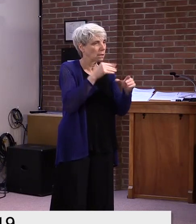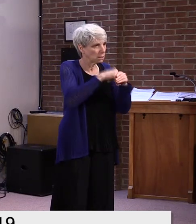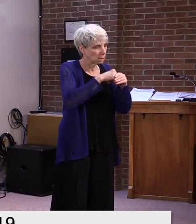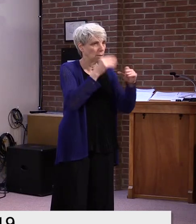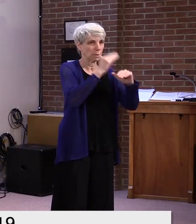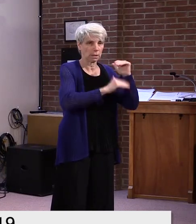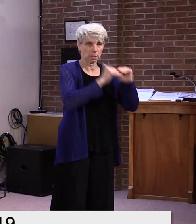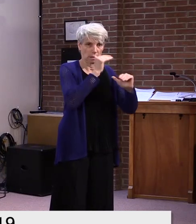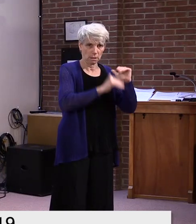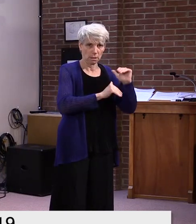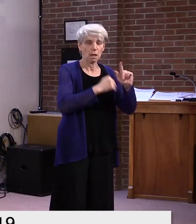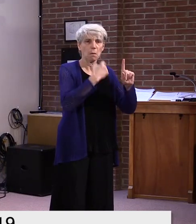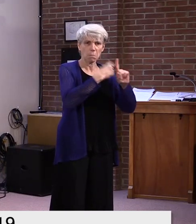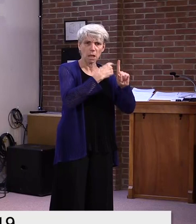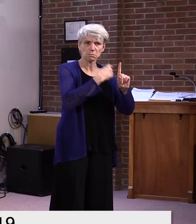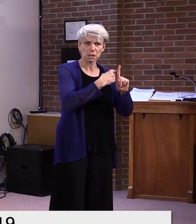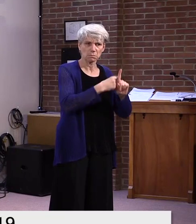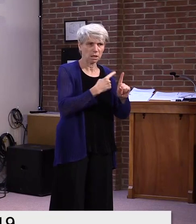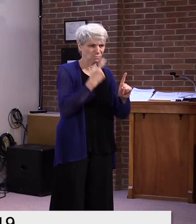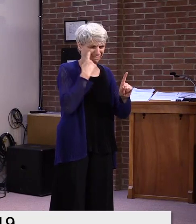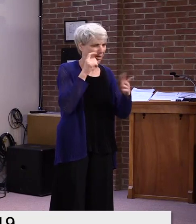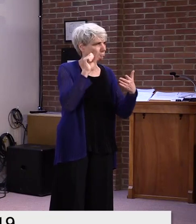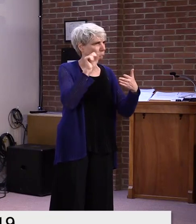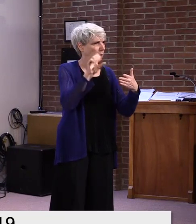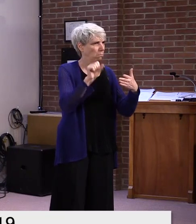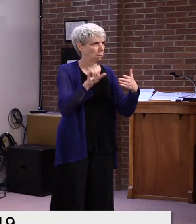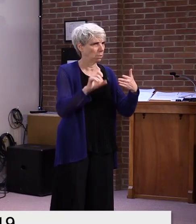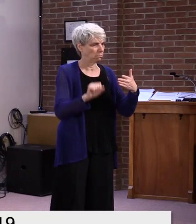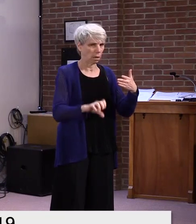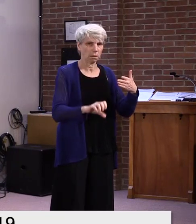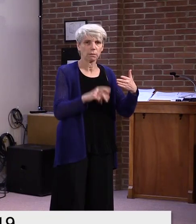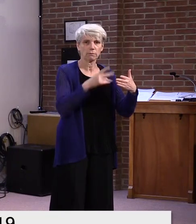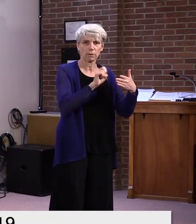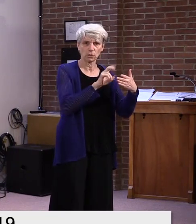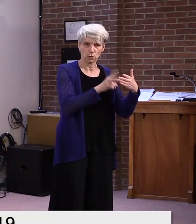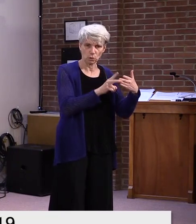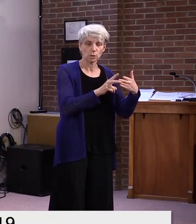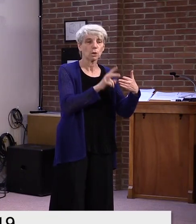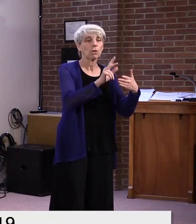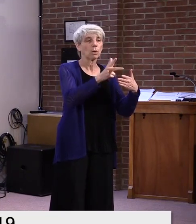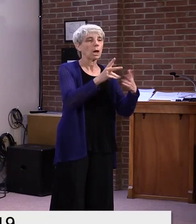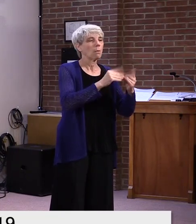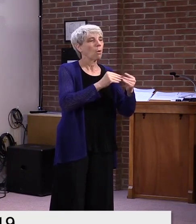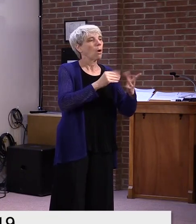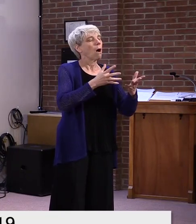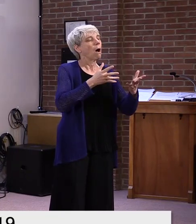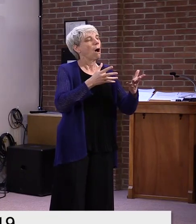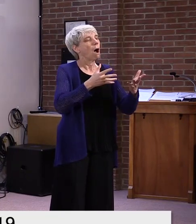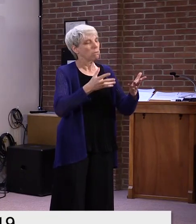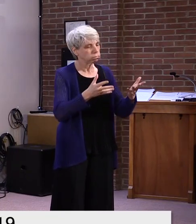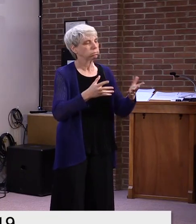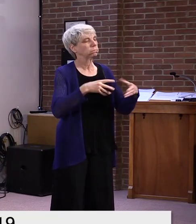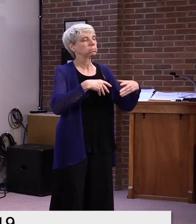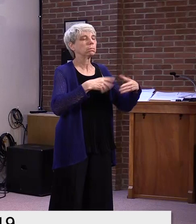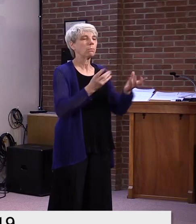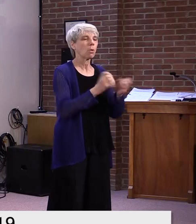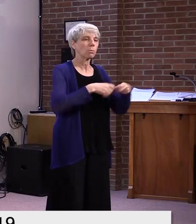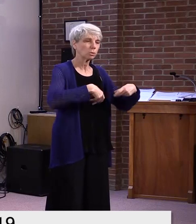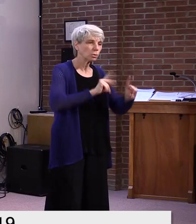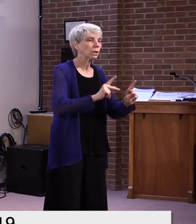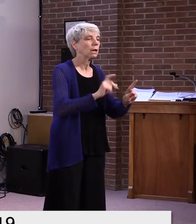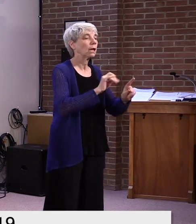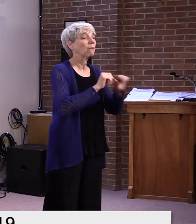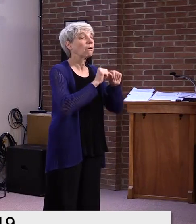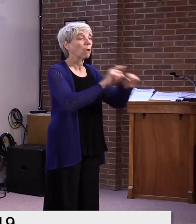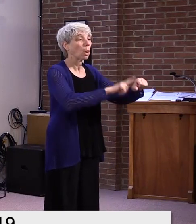as all of the things that I just talked about in phase two, as long as distancing and masks are adhered